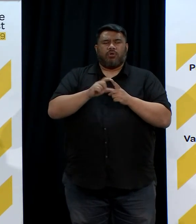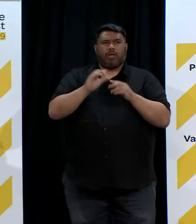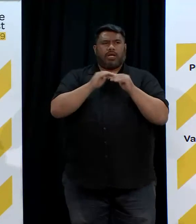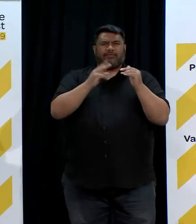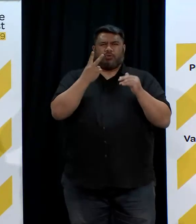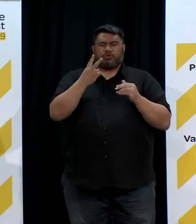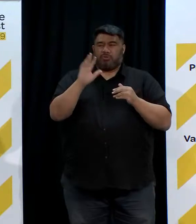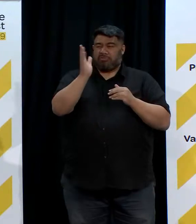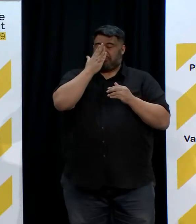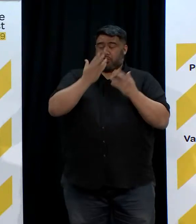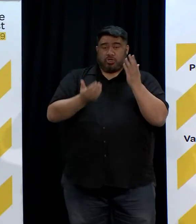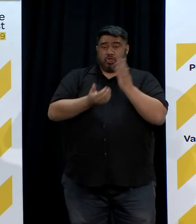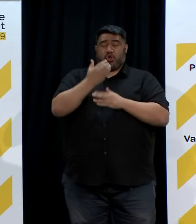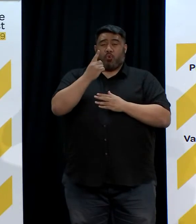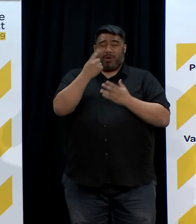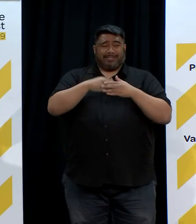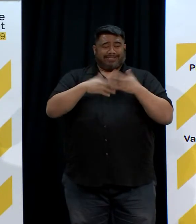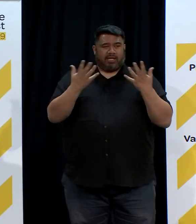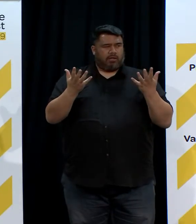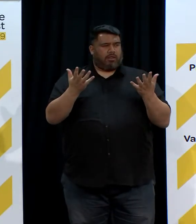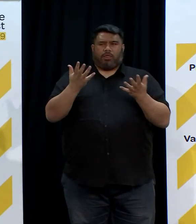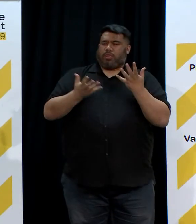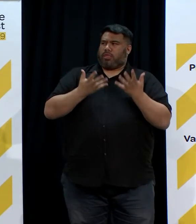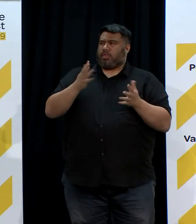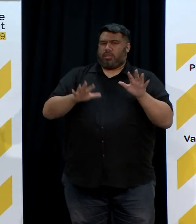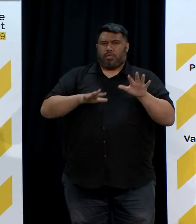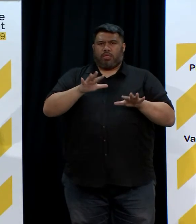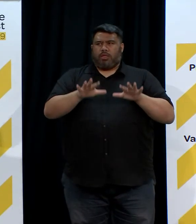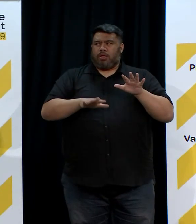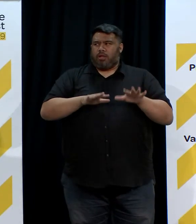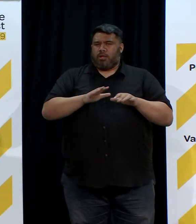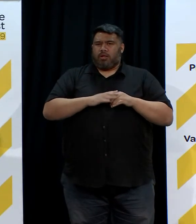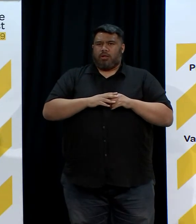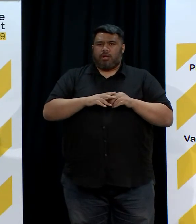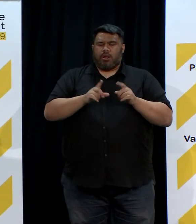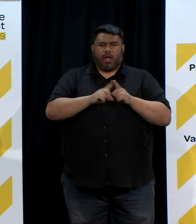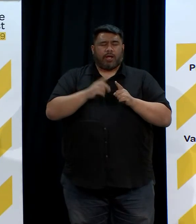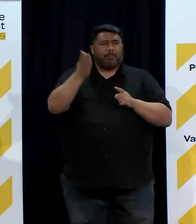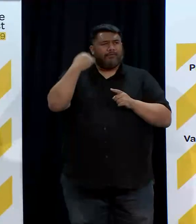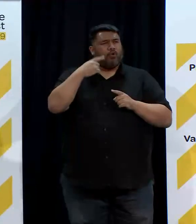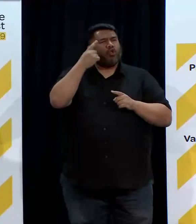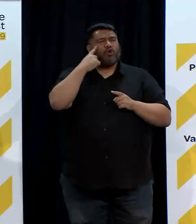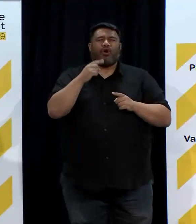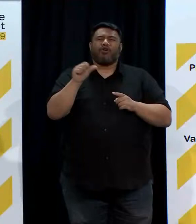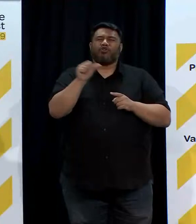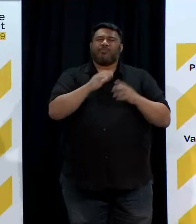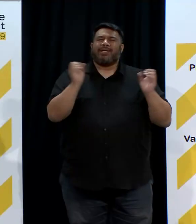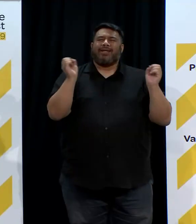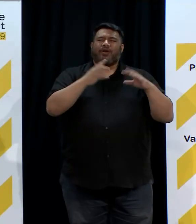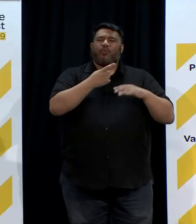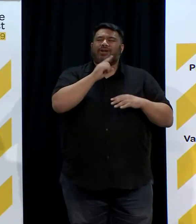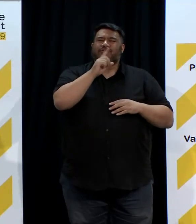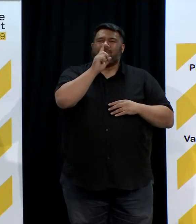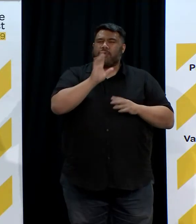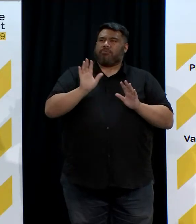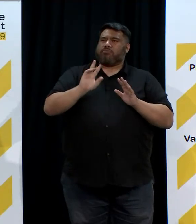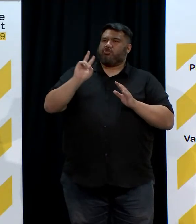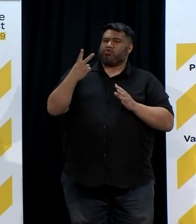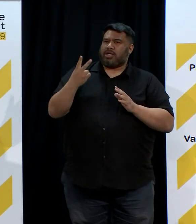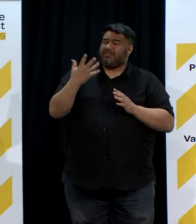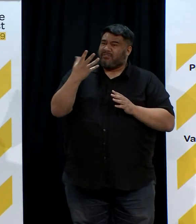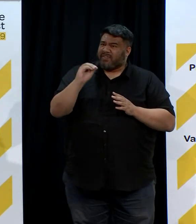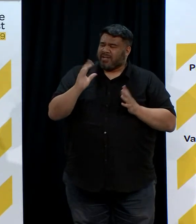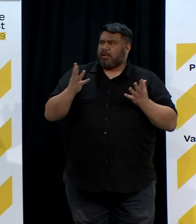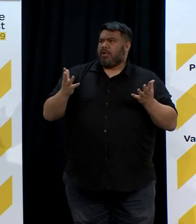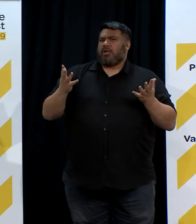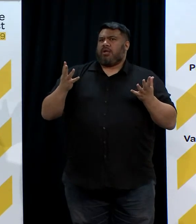it was just told to them a day before it was supposed to happen. 50 people as opposed to 100. It's a massive change for a bar or a restaurant, and some of them are now calling